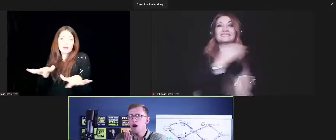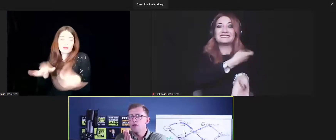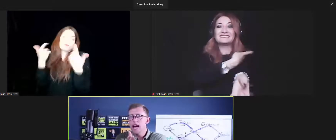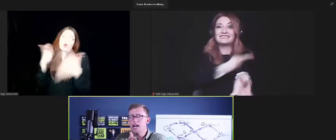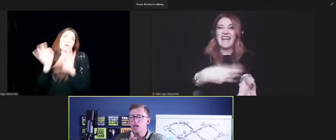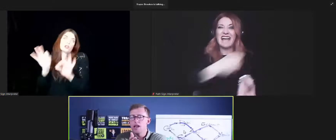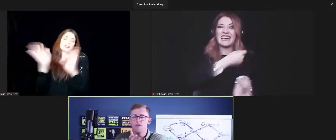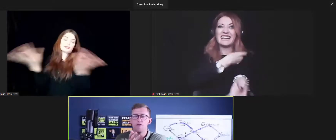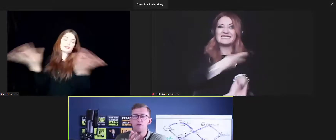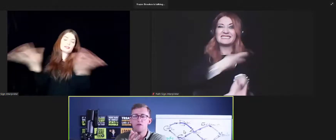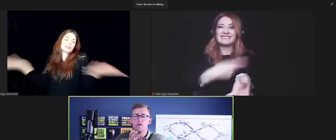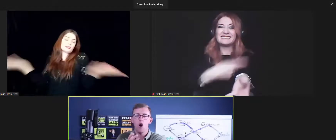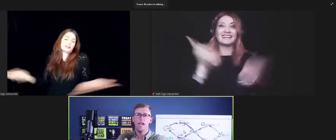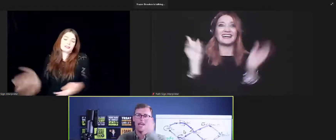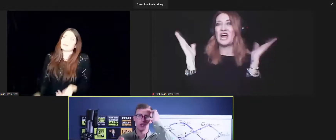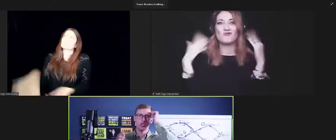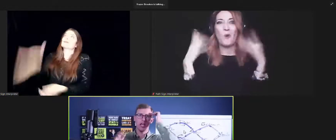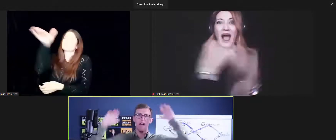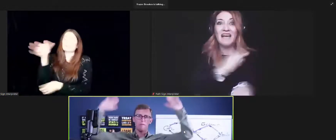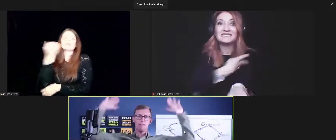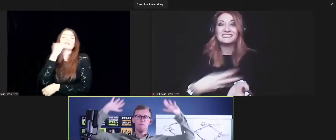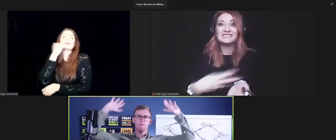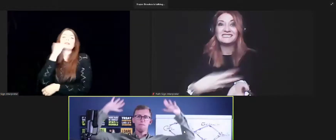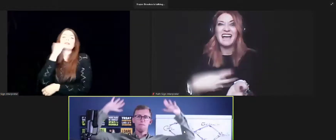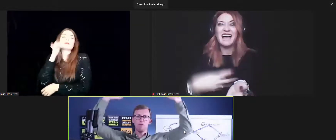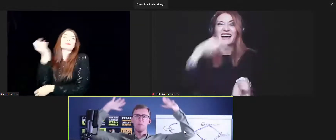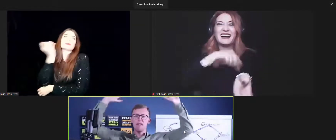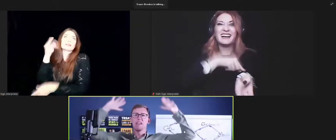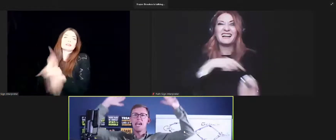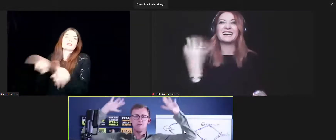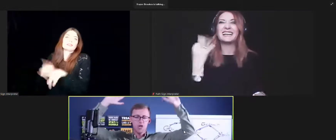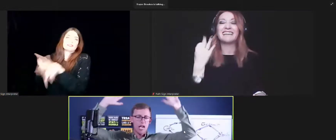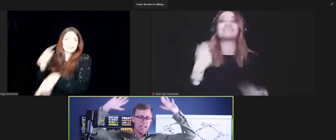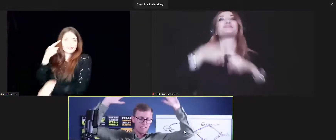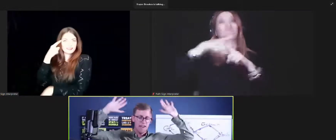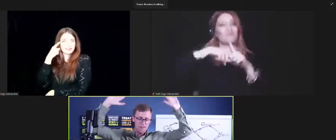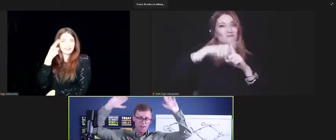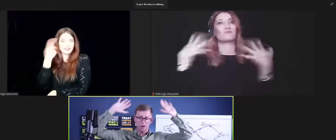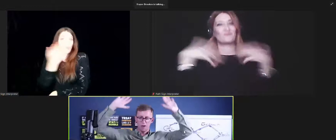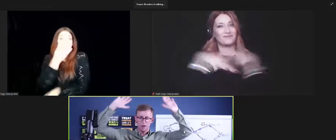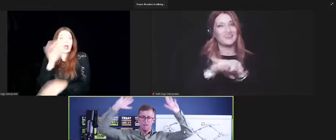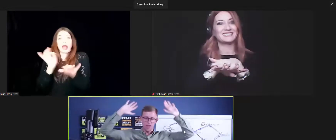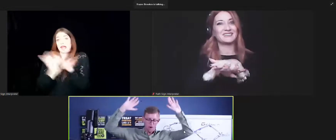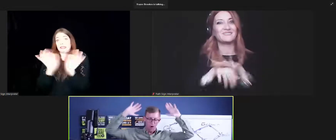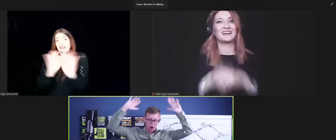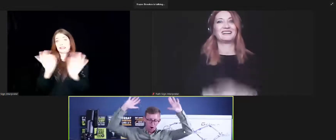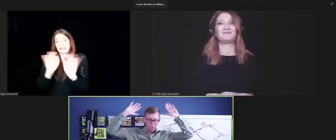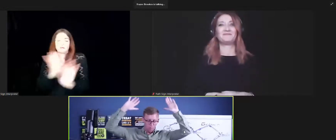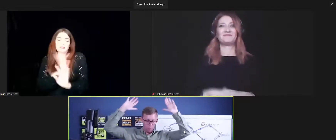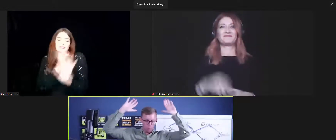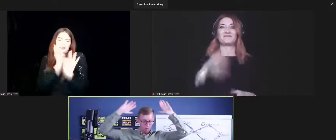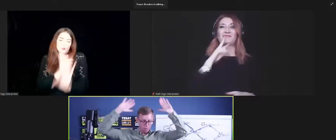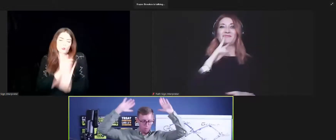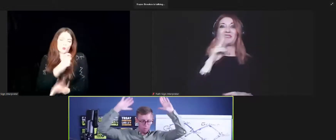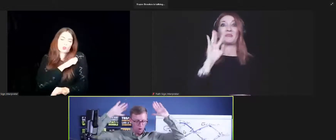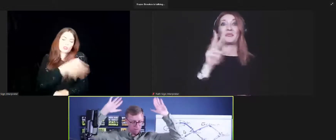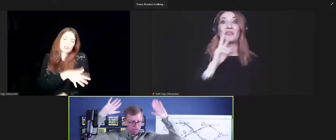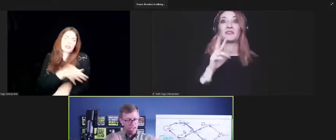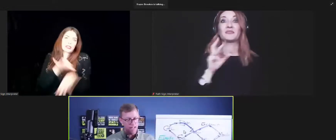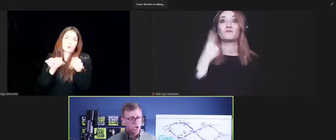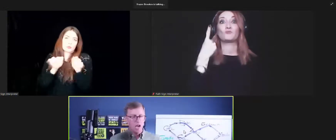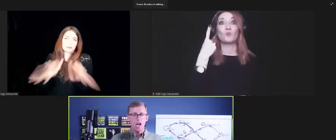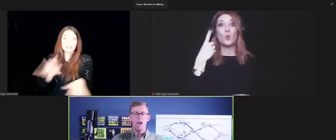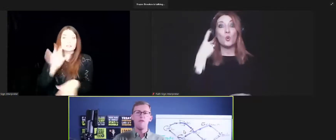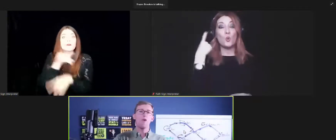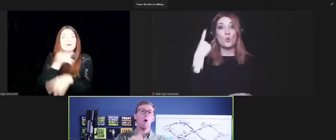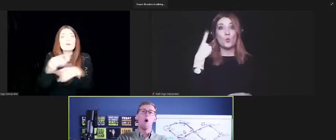you guys, and if you've got kids, just celebrate your kids for a second at the comfort of your own home. Whoop, whoop, go on for your kids.